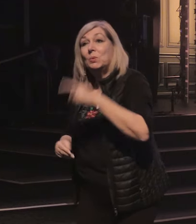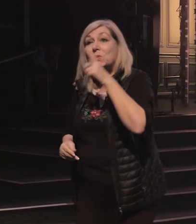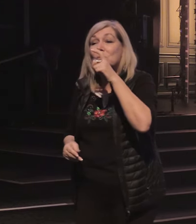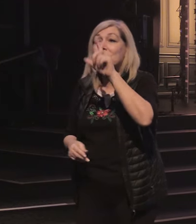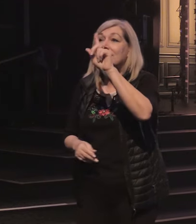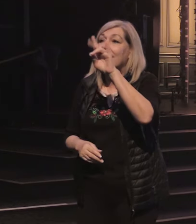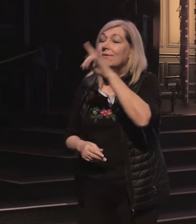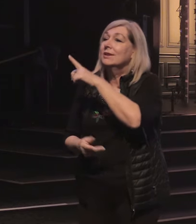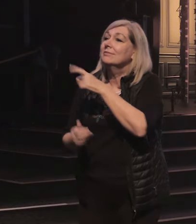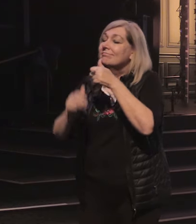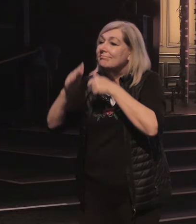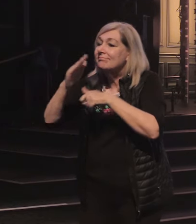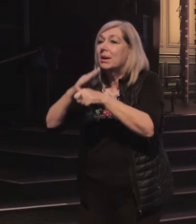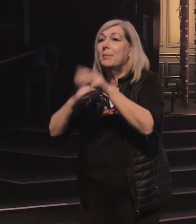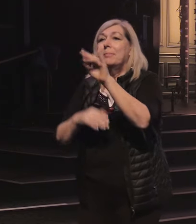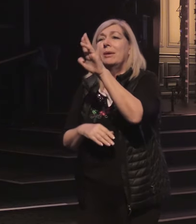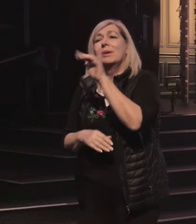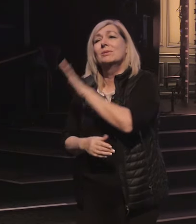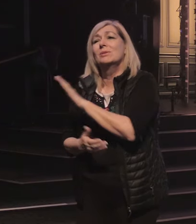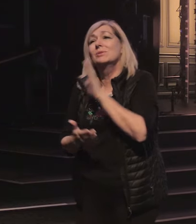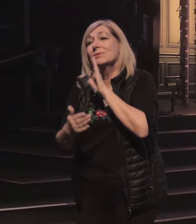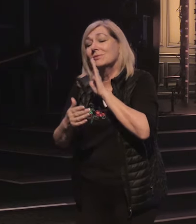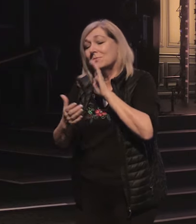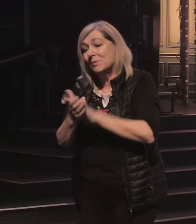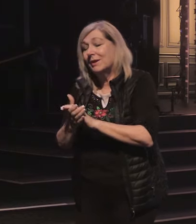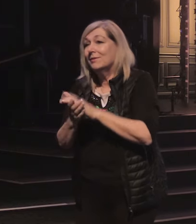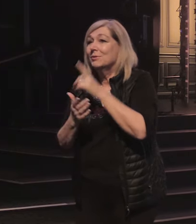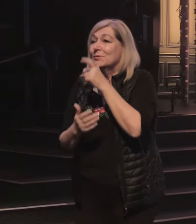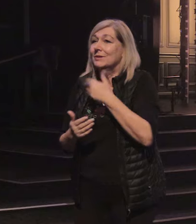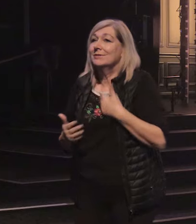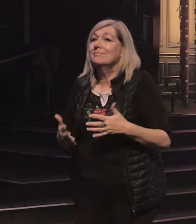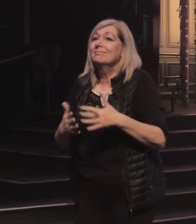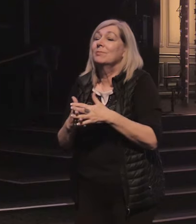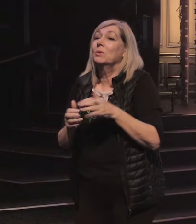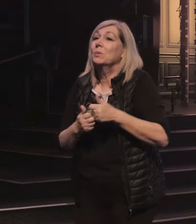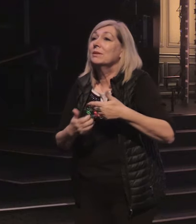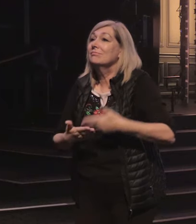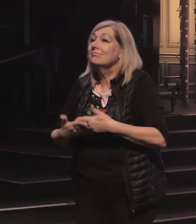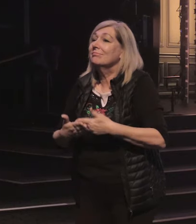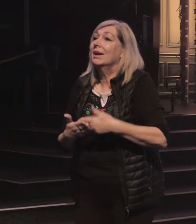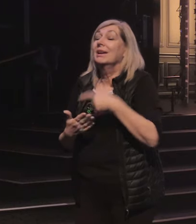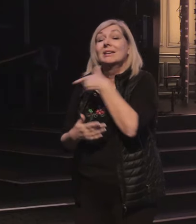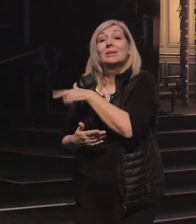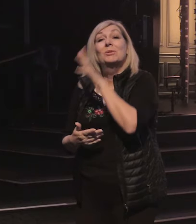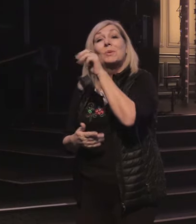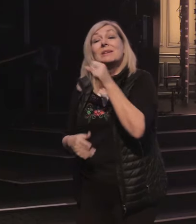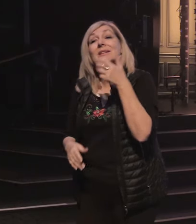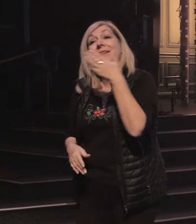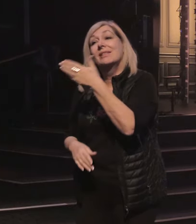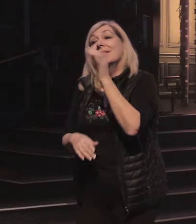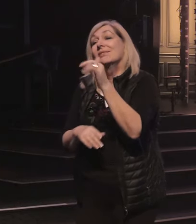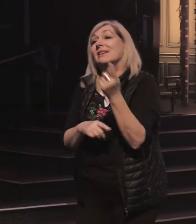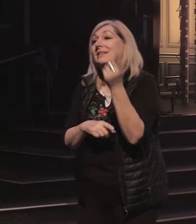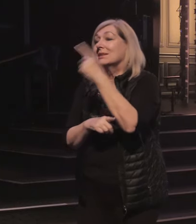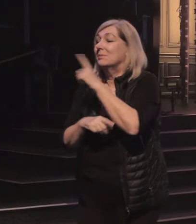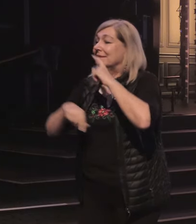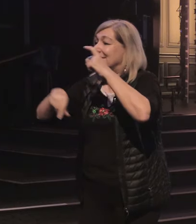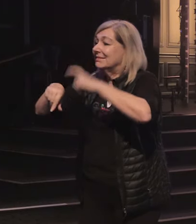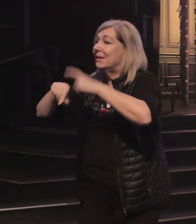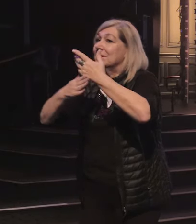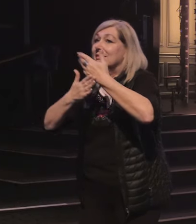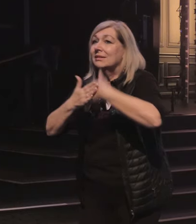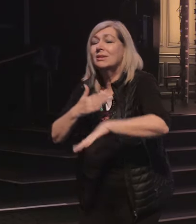with Mary, his betrothed wife, who was with child. And so it was that while they were there, the days were completed for her to be delivered.